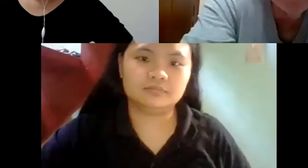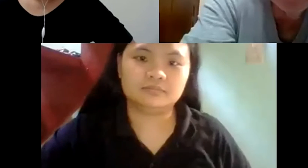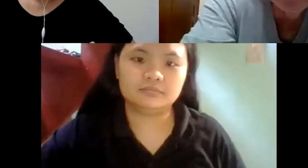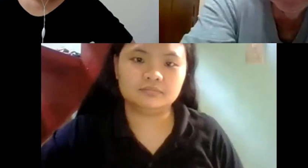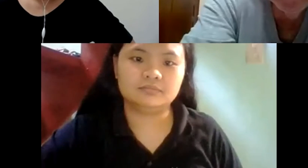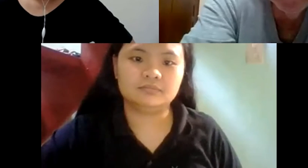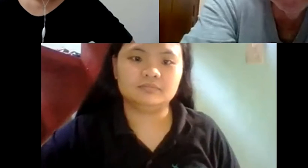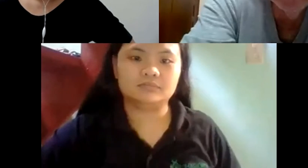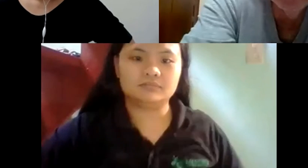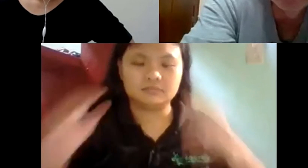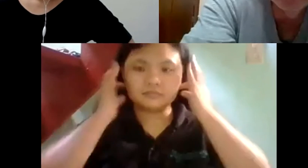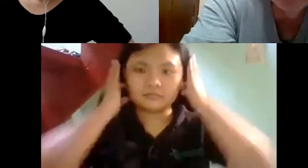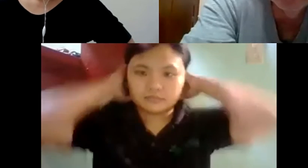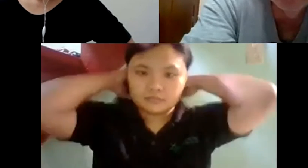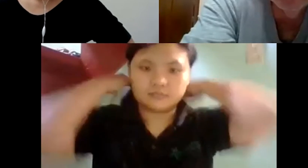Okay.